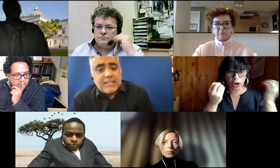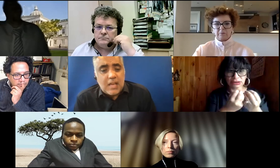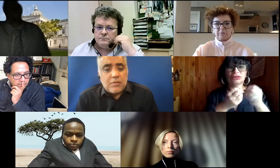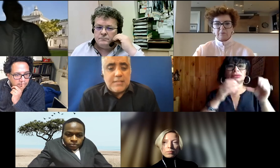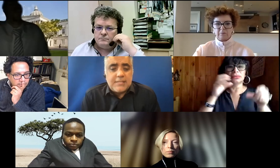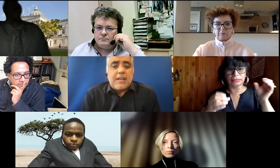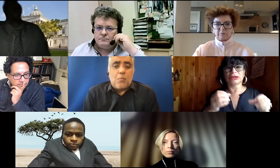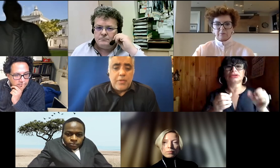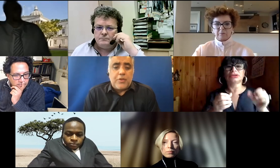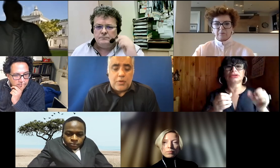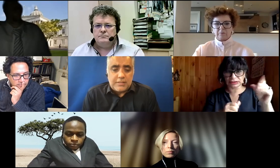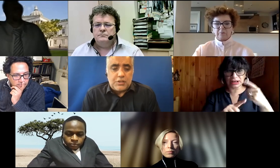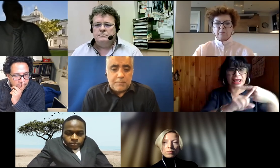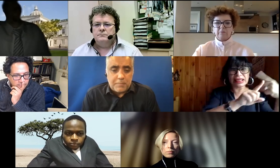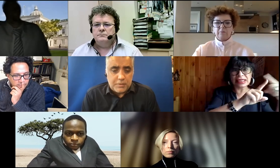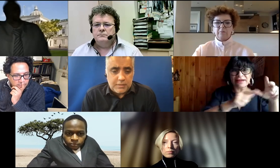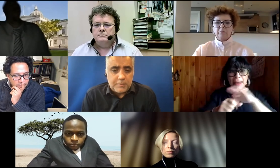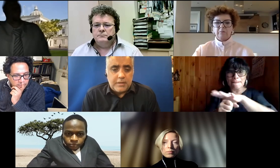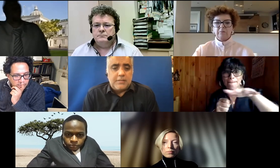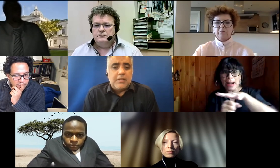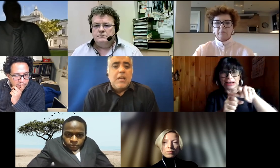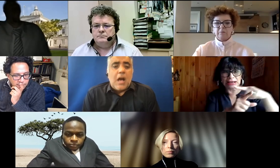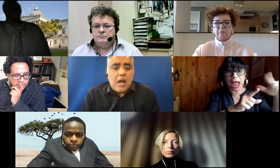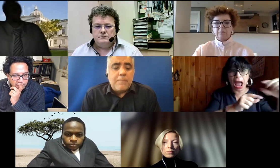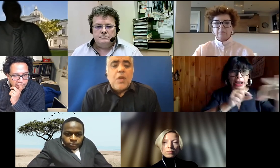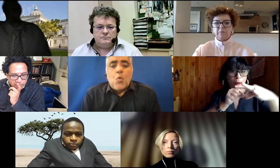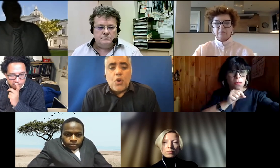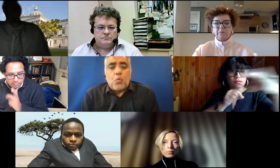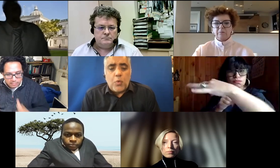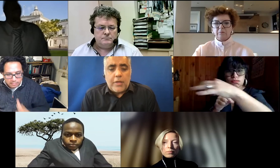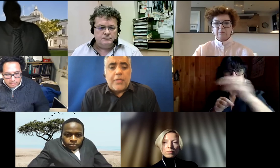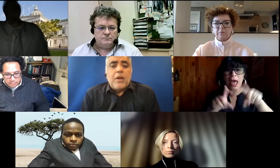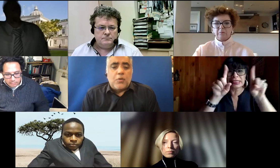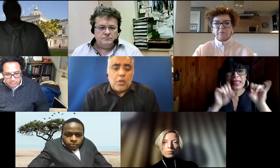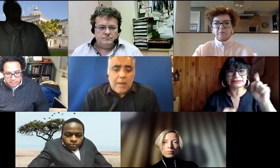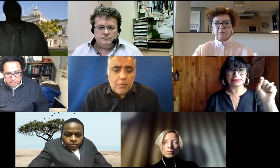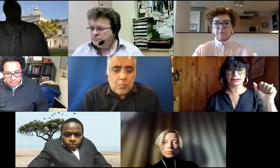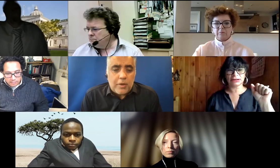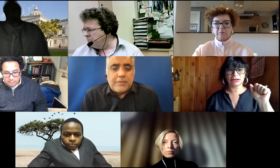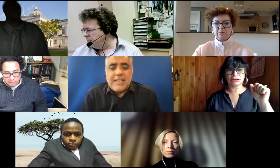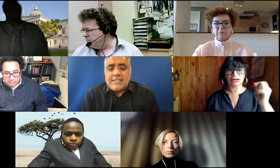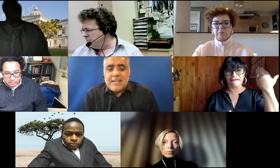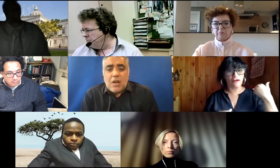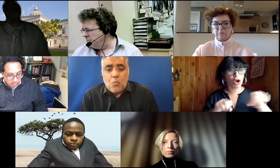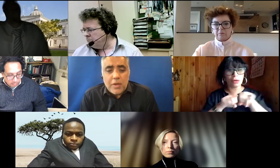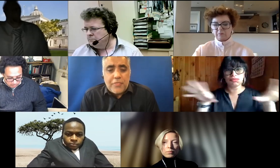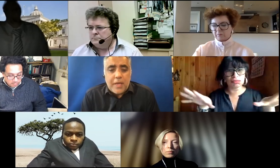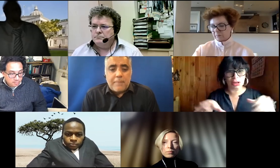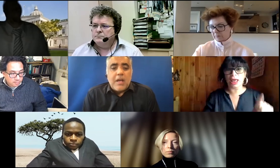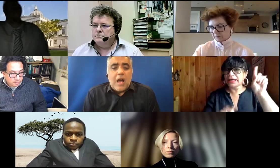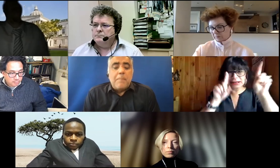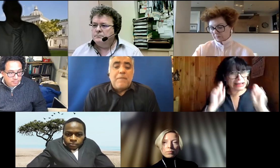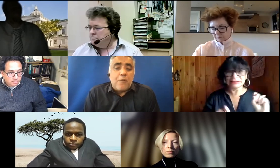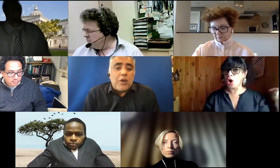Test things out. Test it out with the organization of people with disabilities. Work with, collaborate with, test it out with